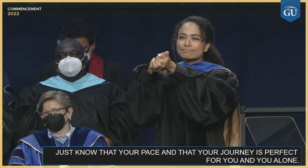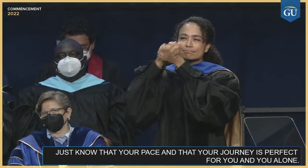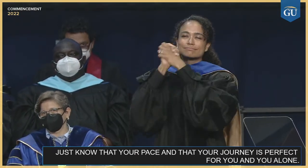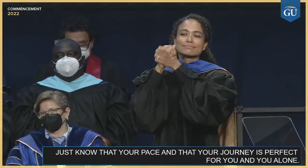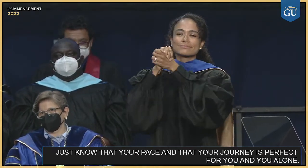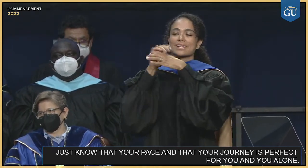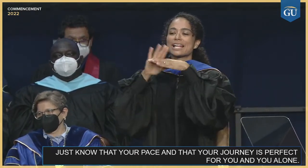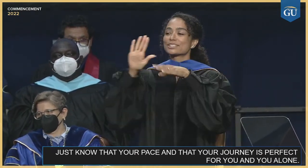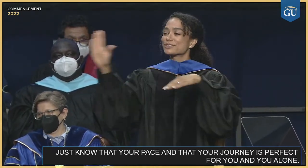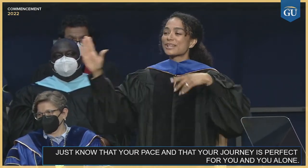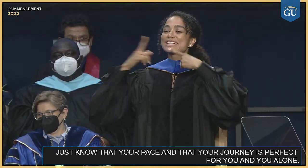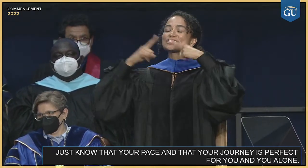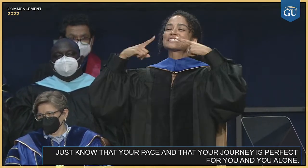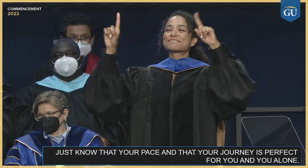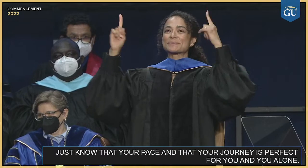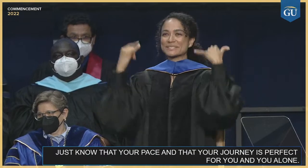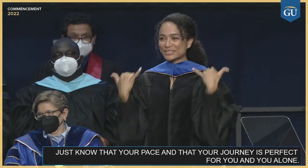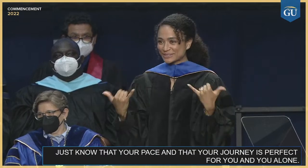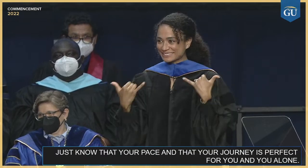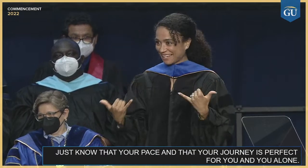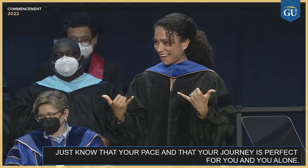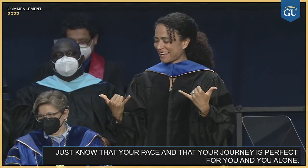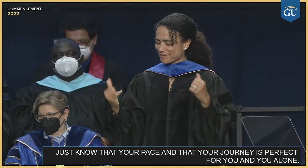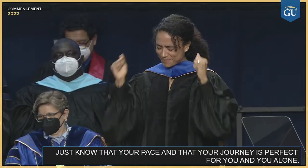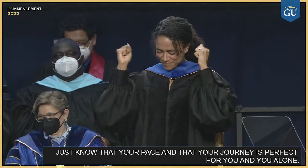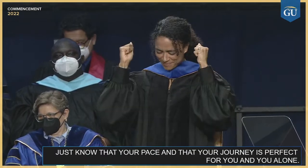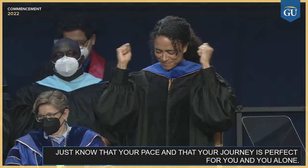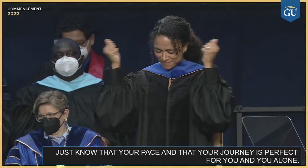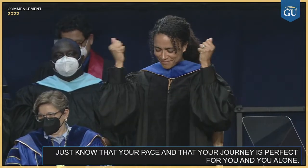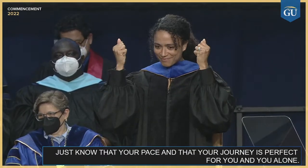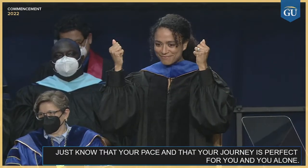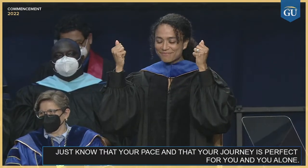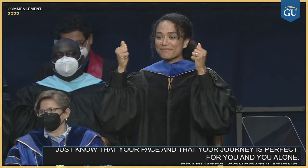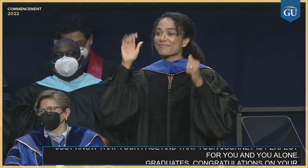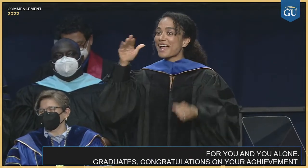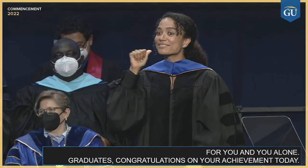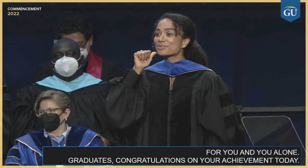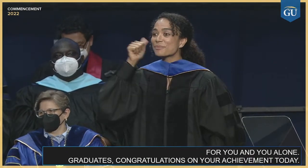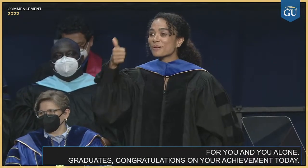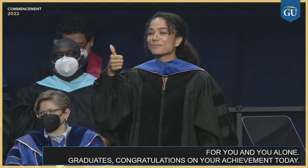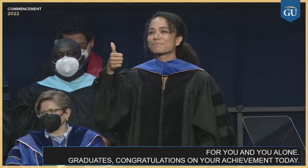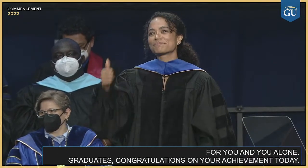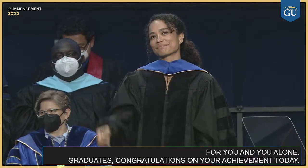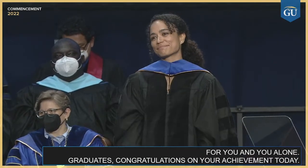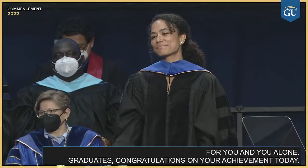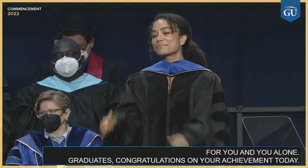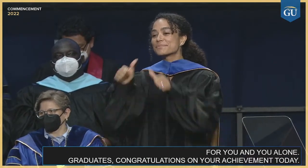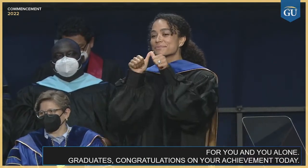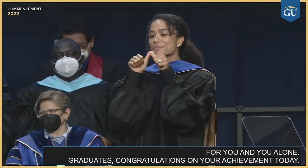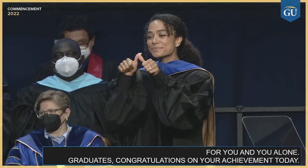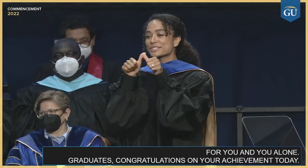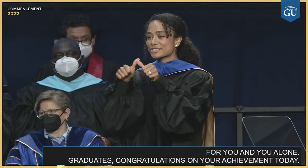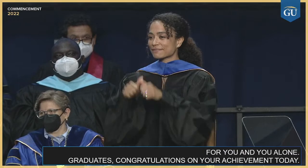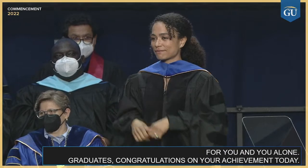Graduates, congratulations on your achievement today. And tomorrow,